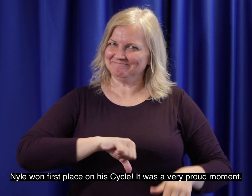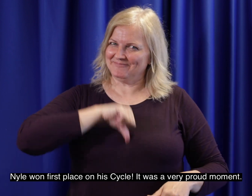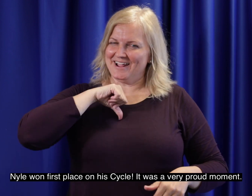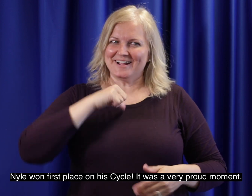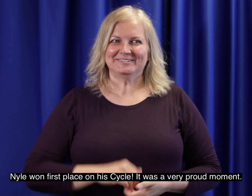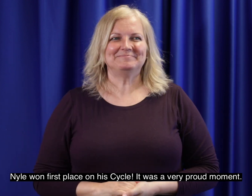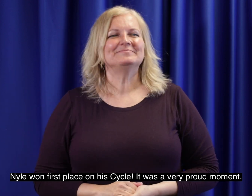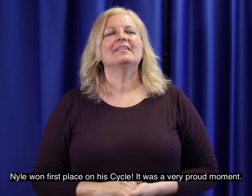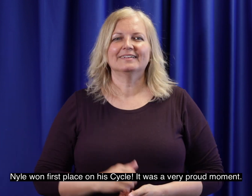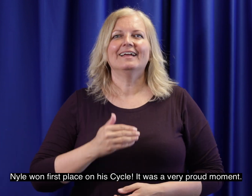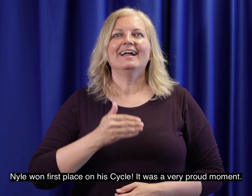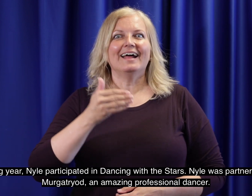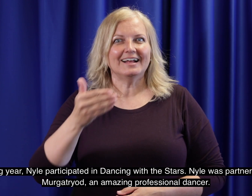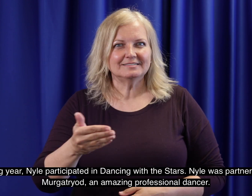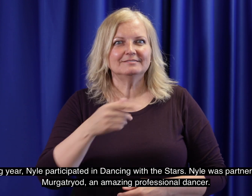It was a very proud moment.